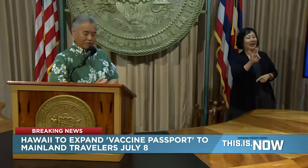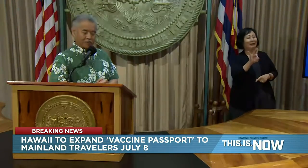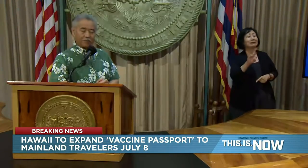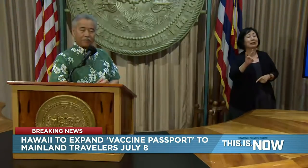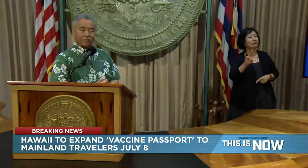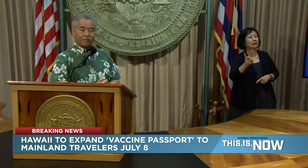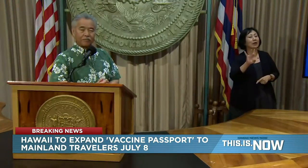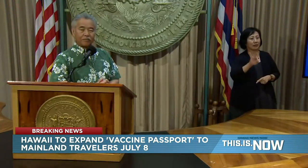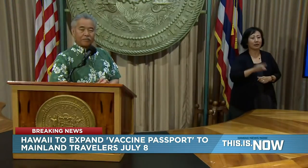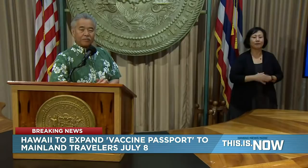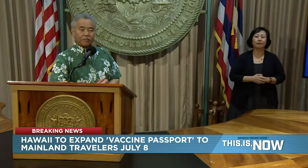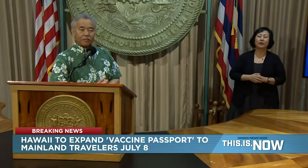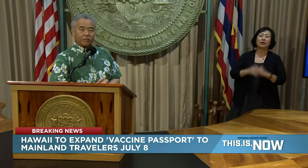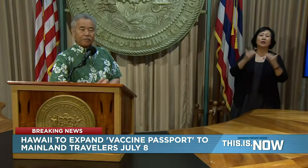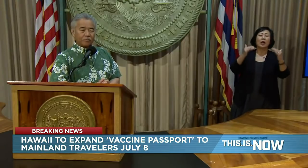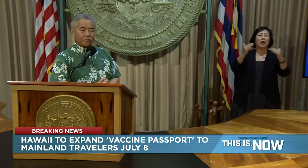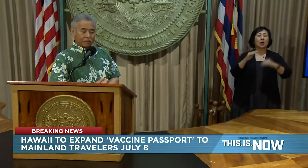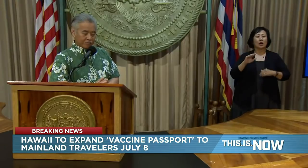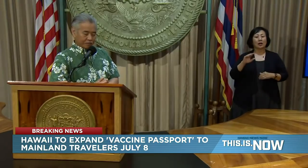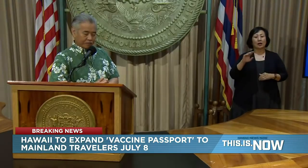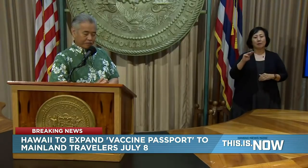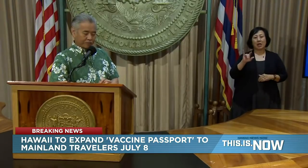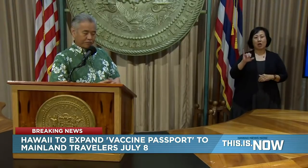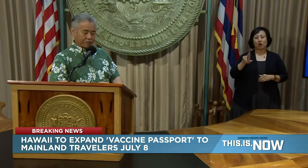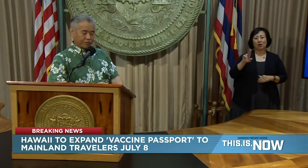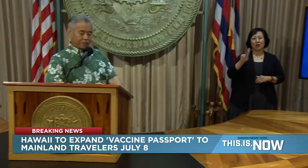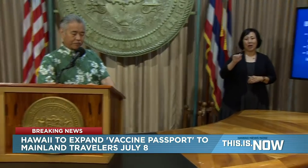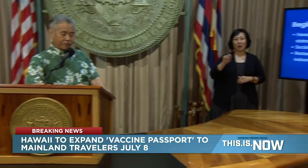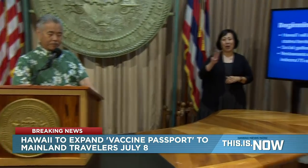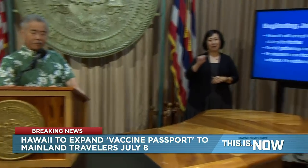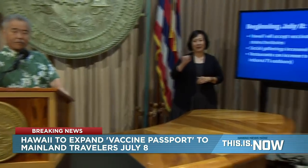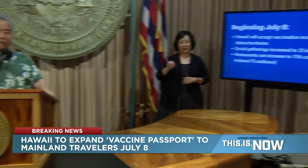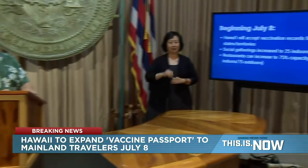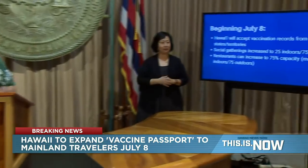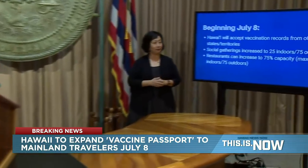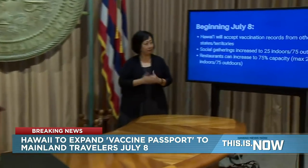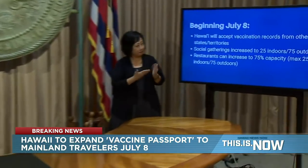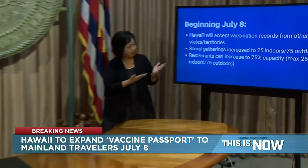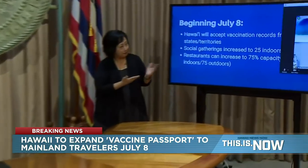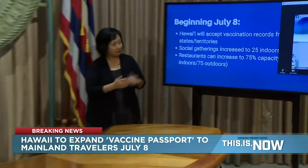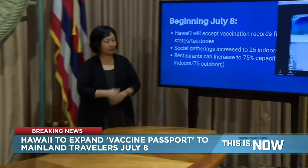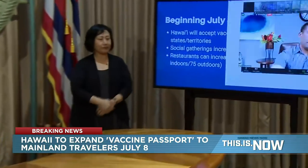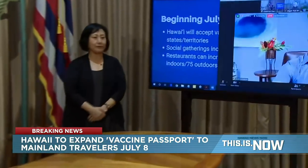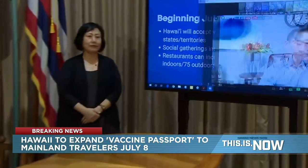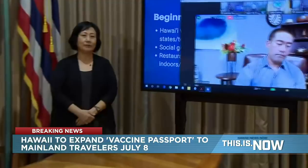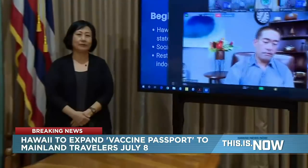see, I think that's Mayor Kawakami. Go ahead.